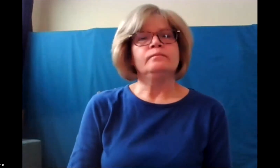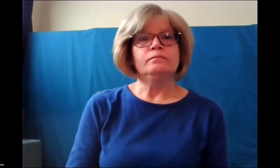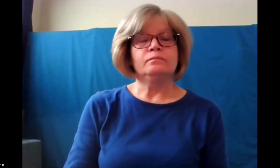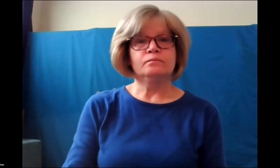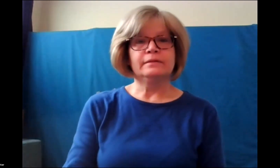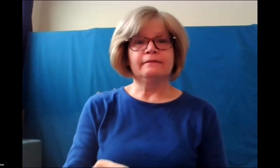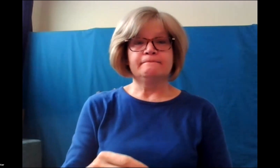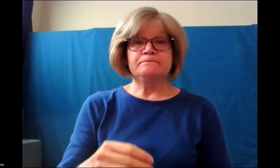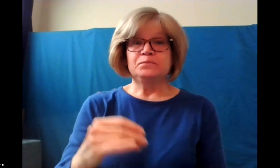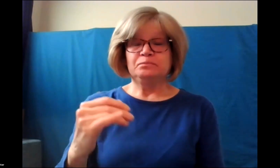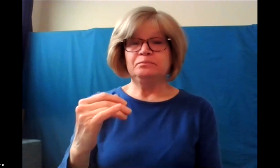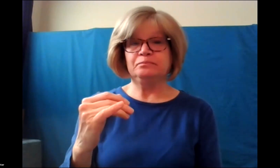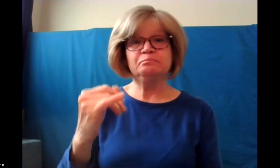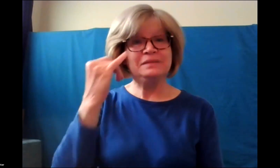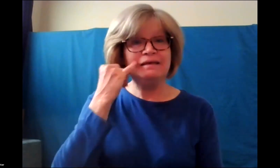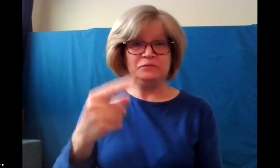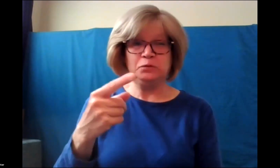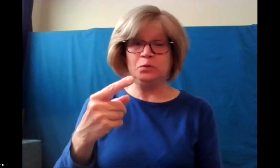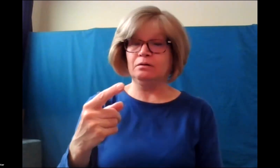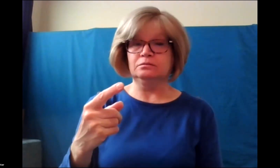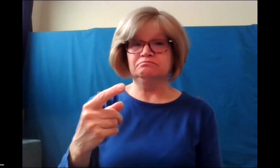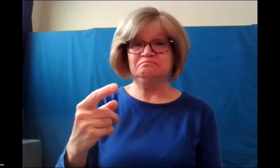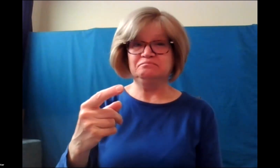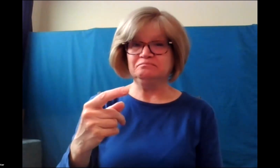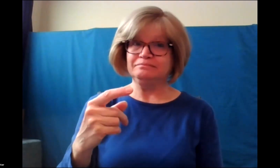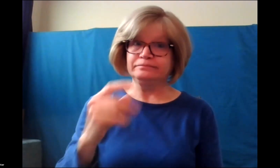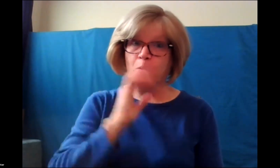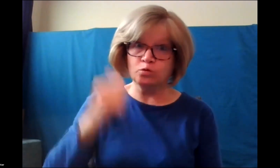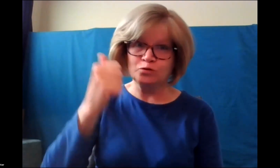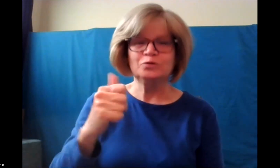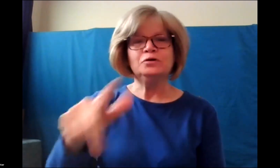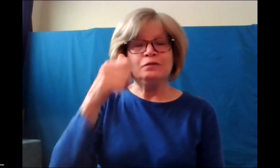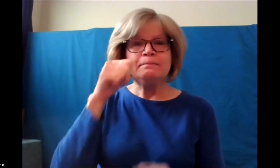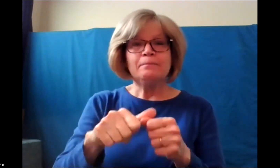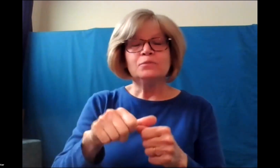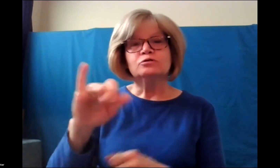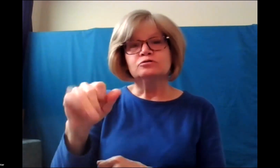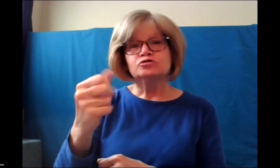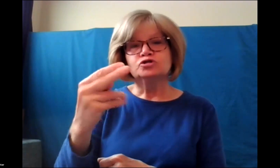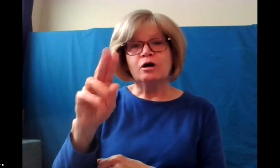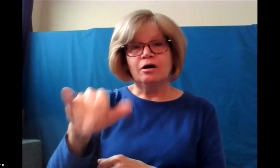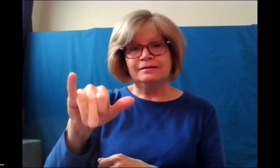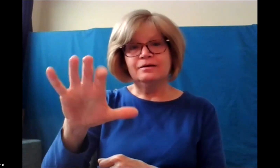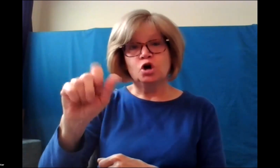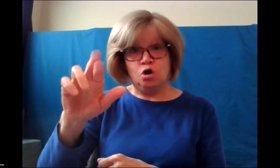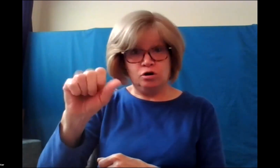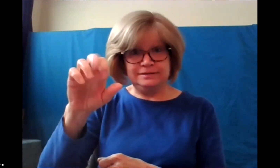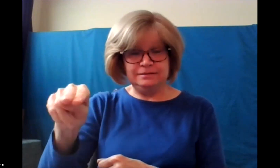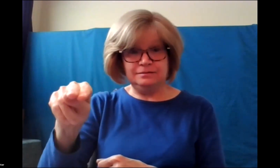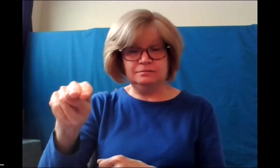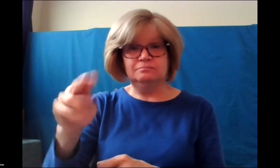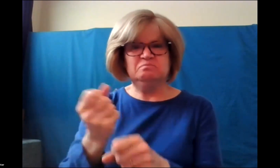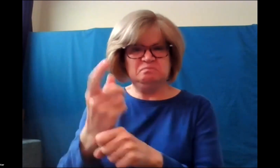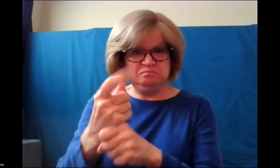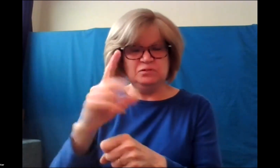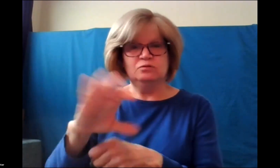If you're a certain age, you recall Johnny Carson's annual reading of children's letters to Santa?